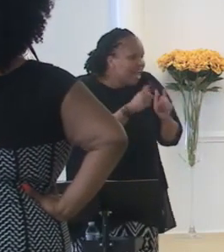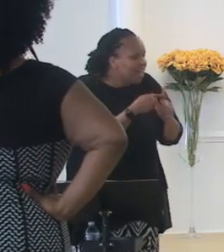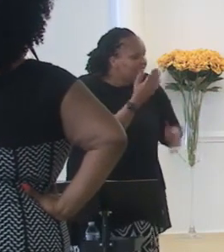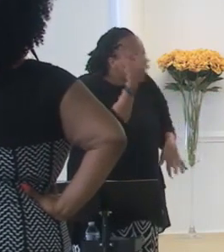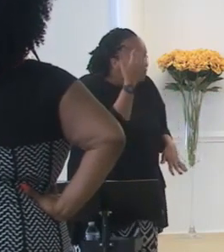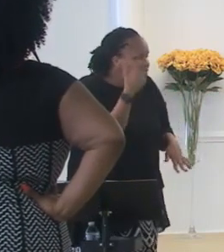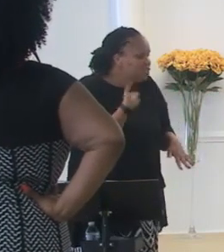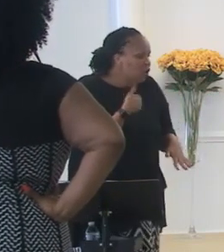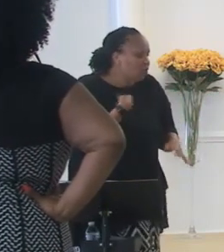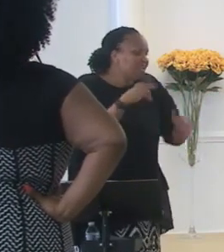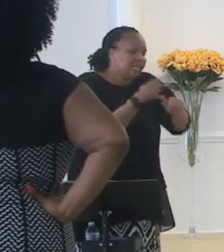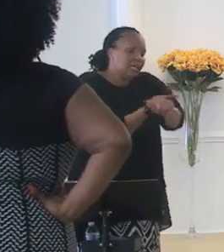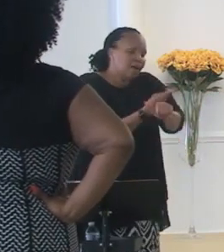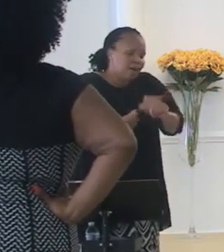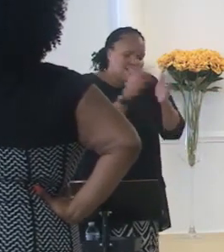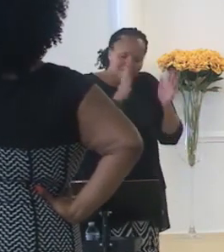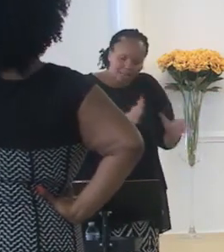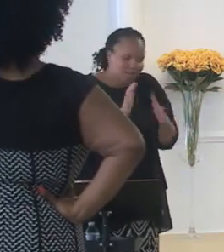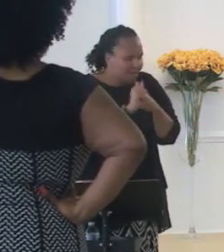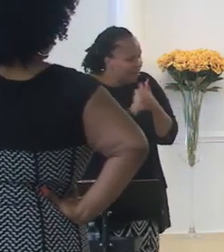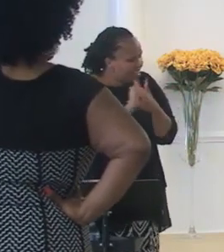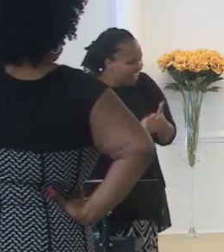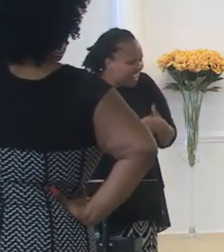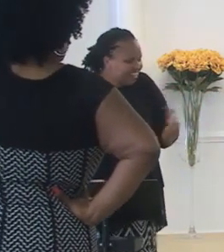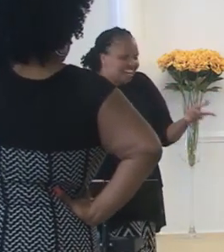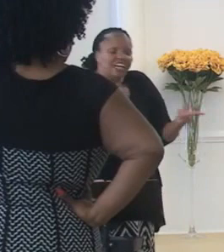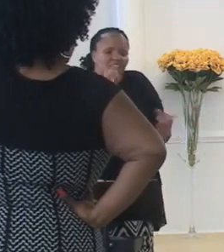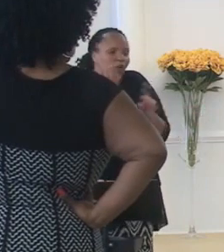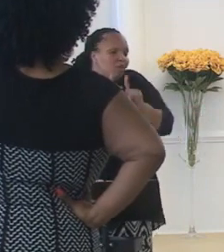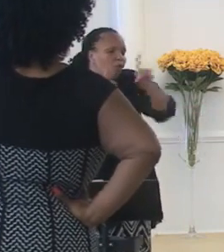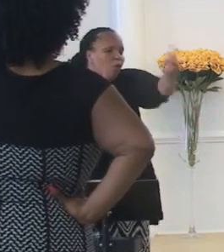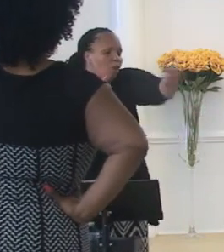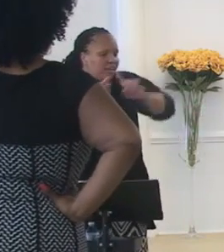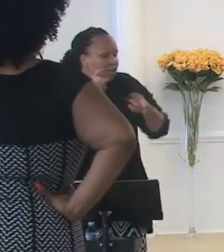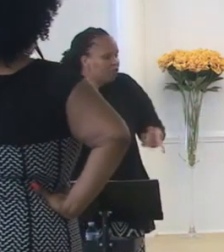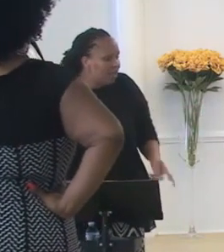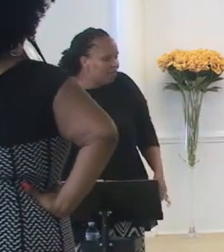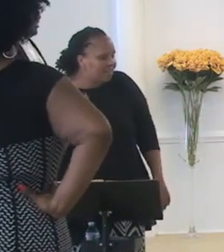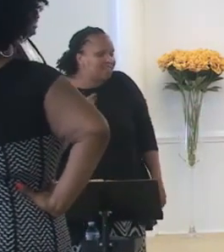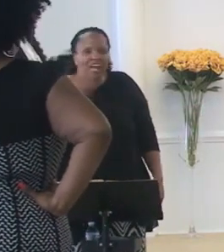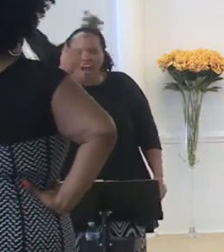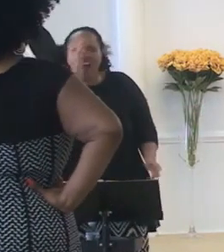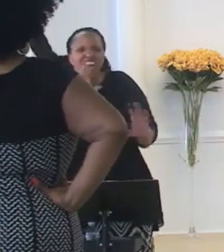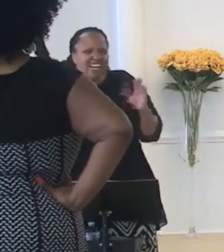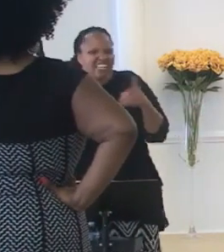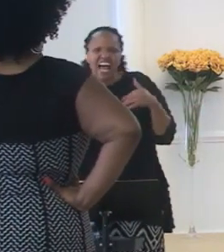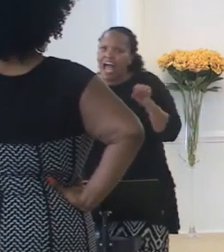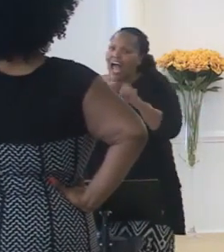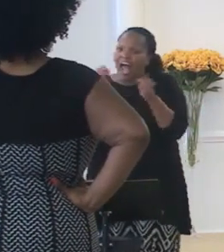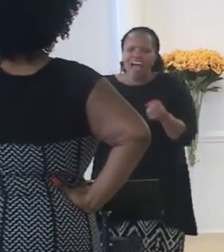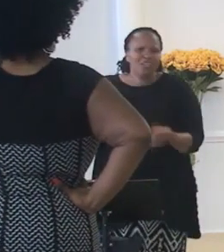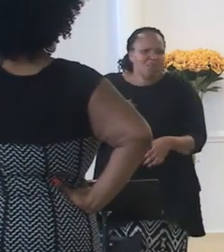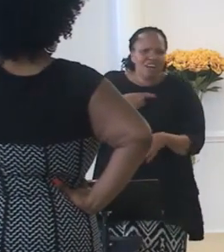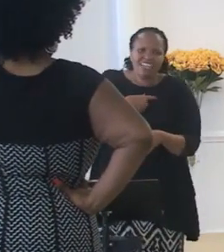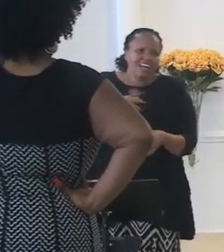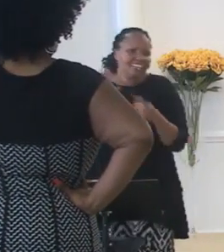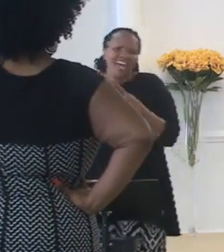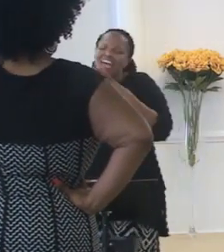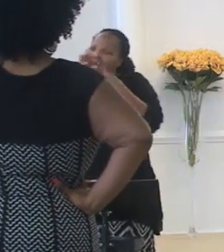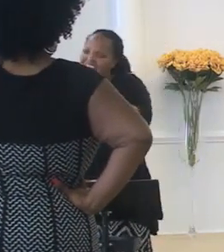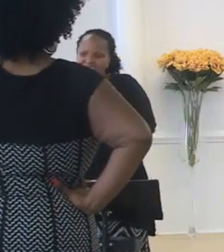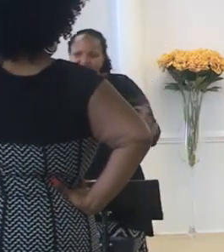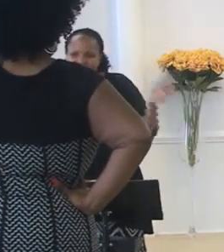me as his shepherd and his guide, so he don't run away from me. God had to break us. He